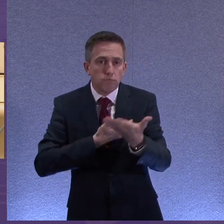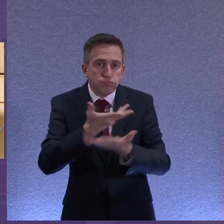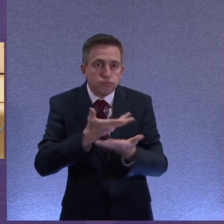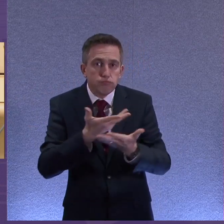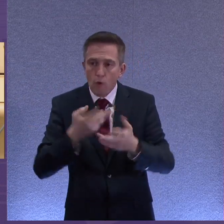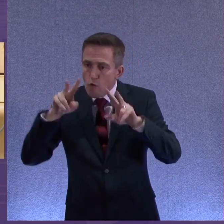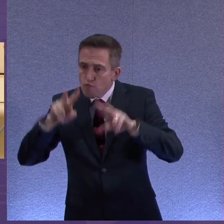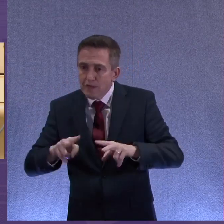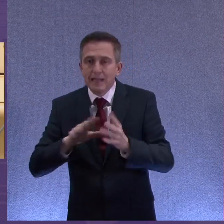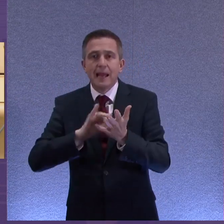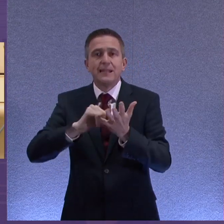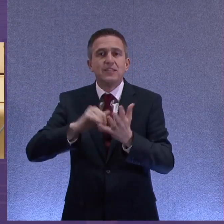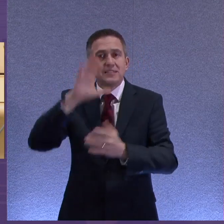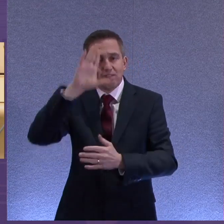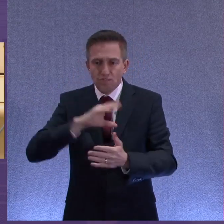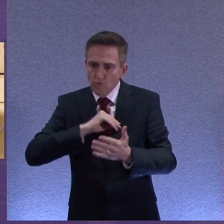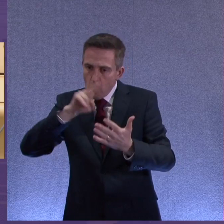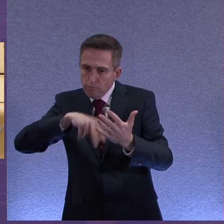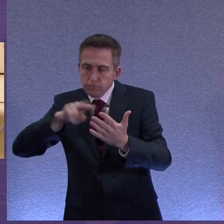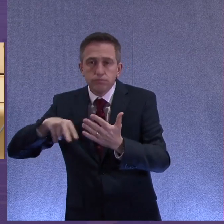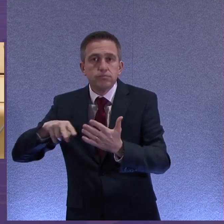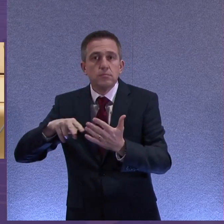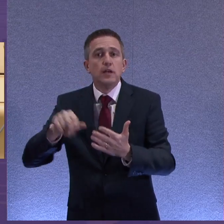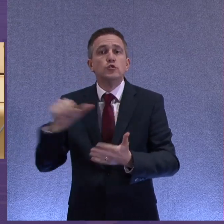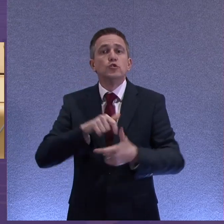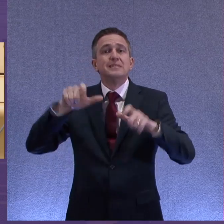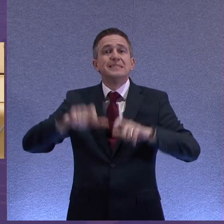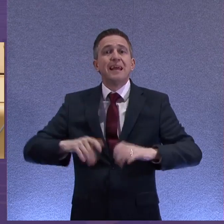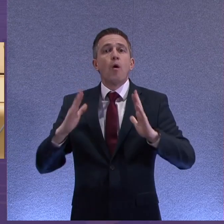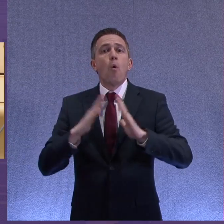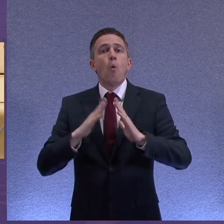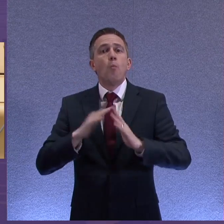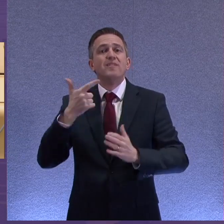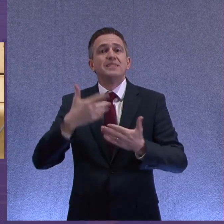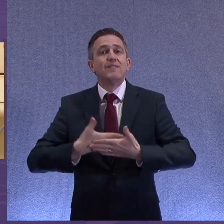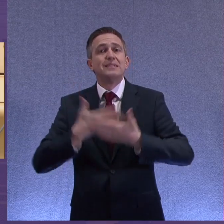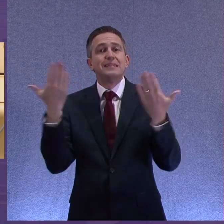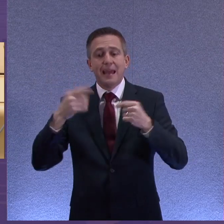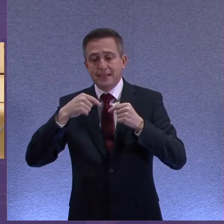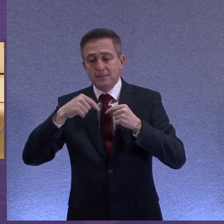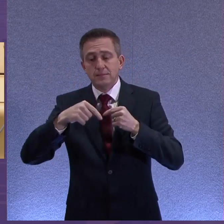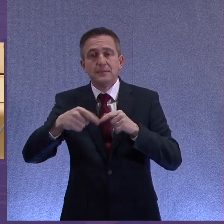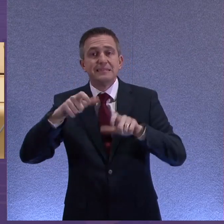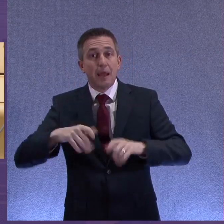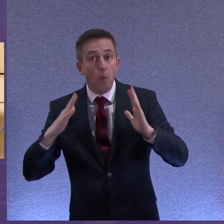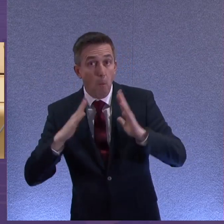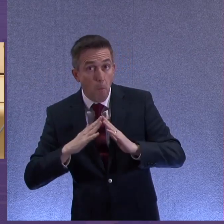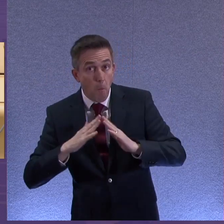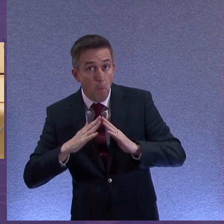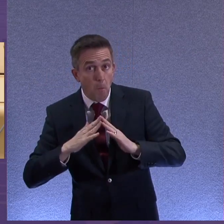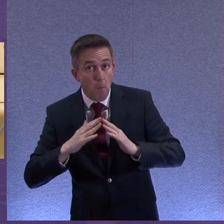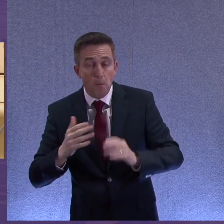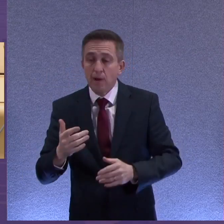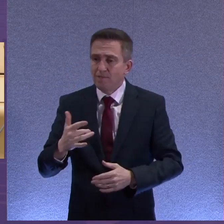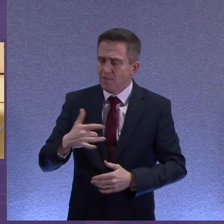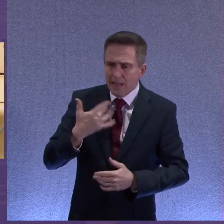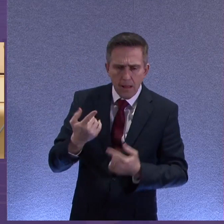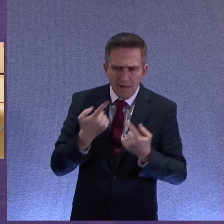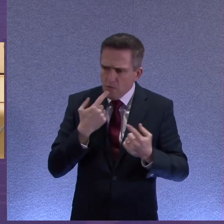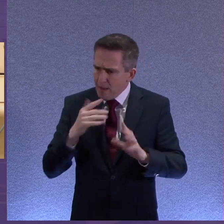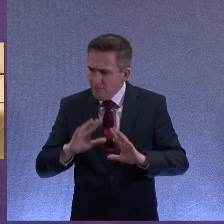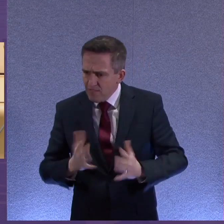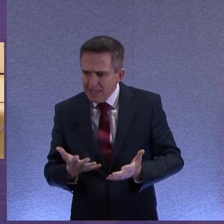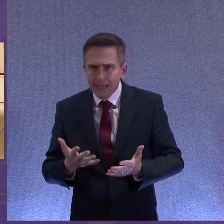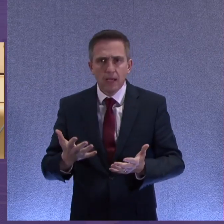Inform. They should be staying at home for 7 days. Only if they don't get the advice they need or their symptoms